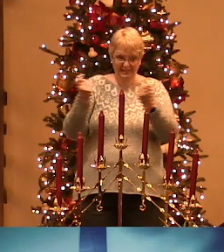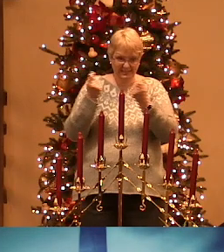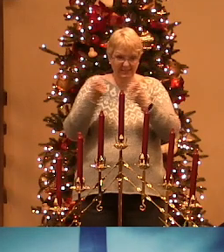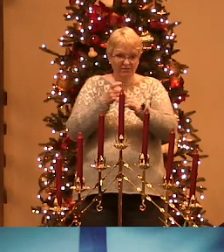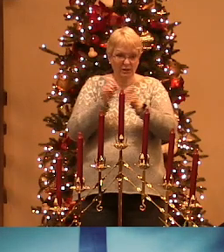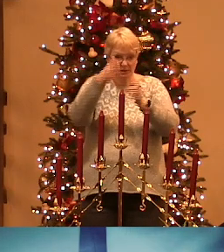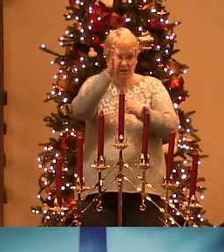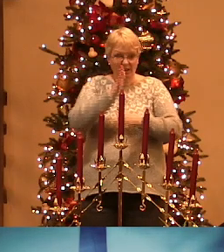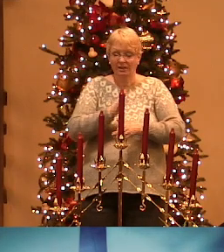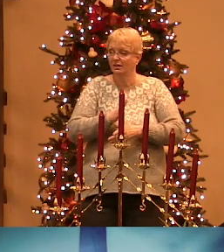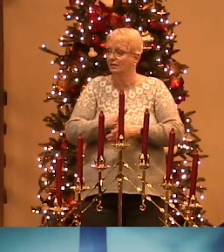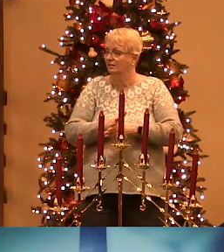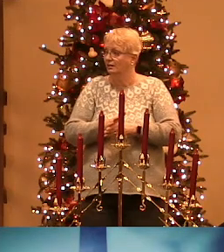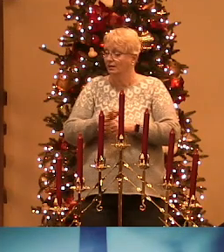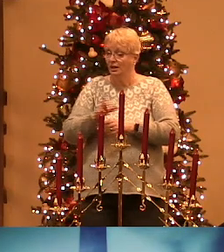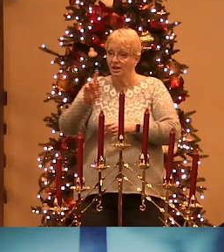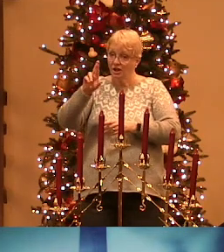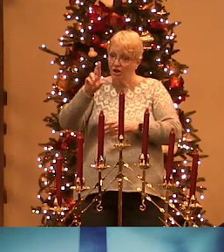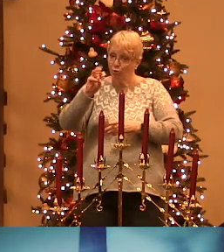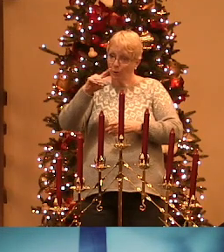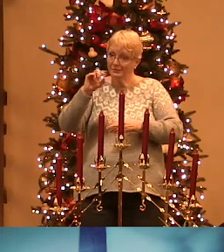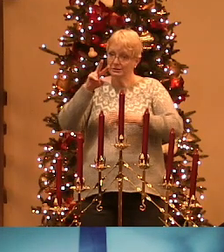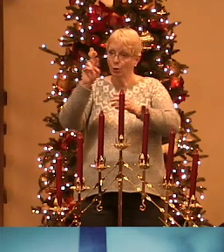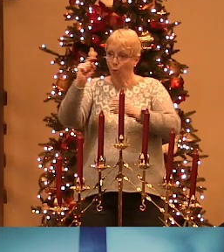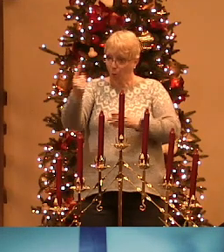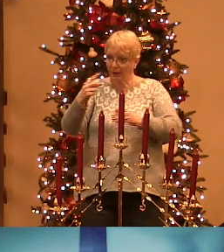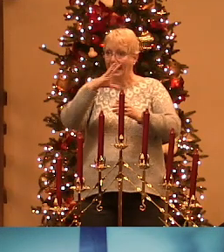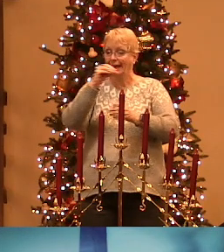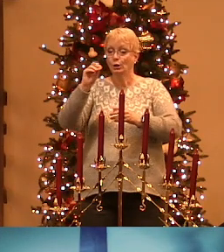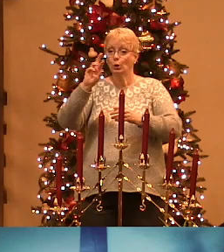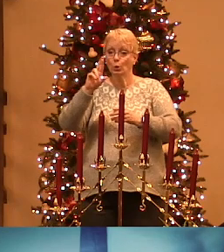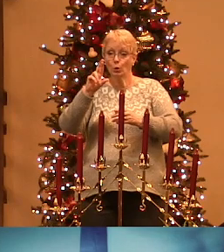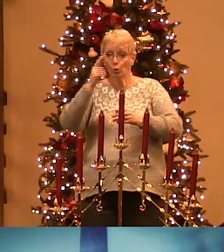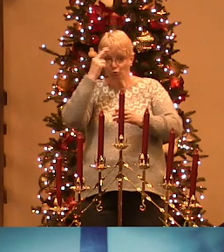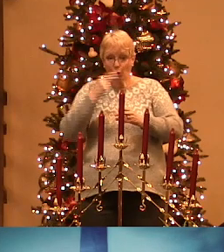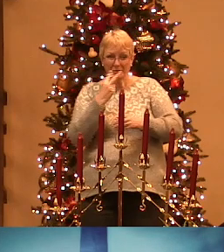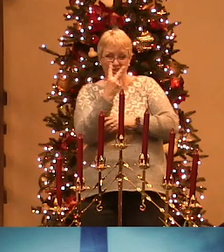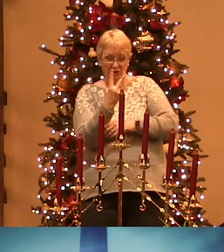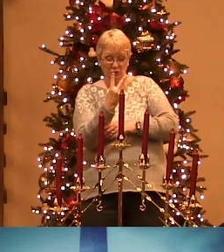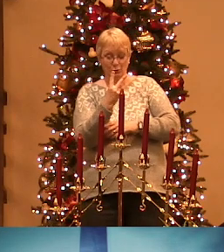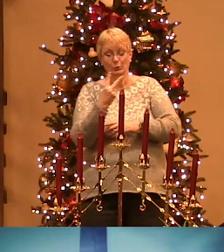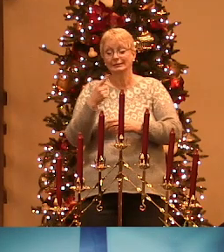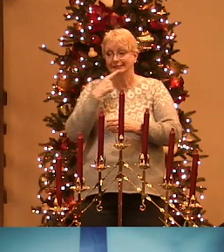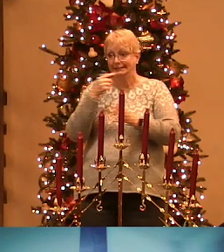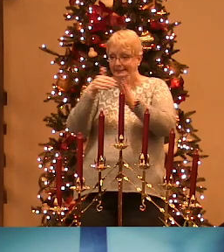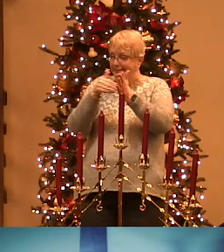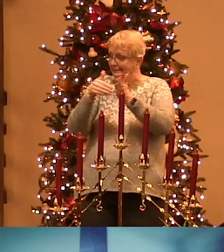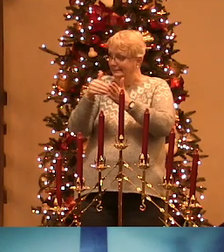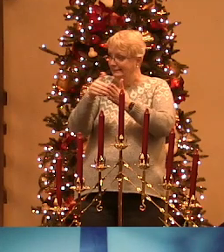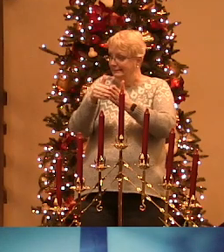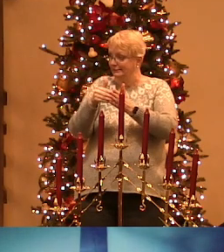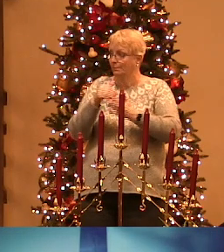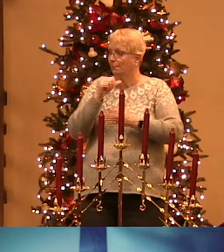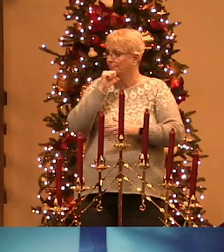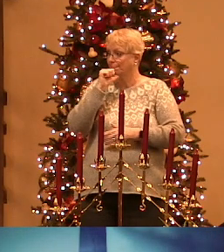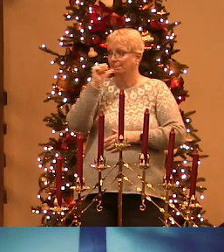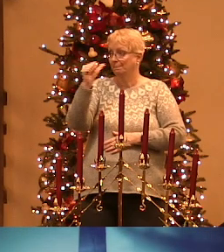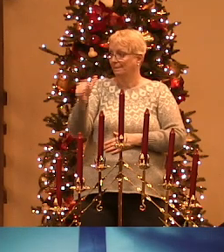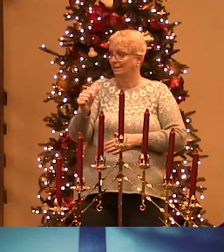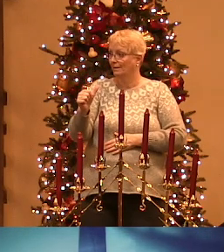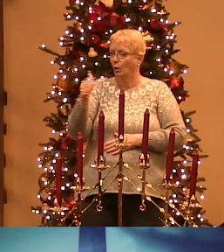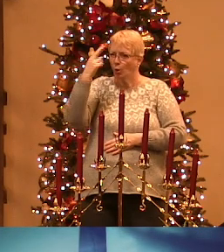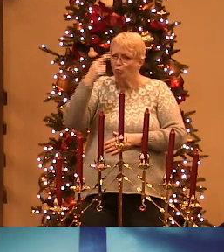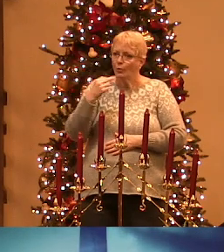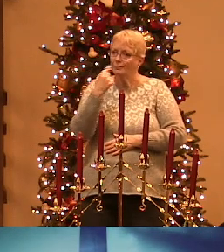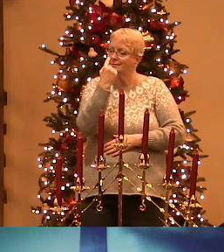for the Gentiles in Romans 1. Now, Romans 2, he comes back and tells the Jewish people they're not without excuse. But